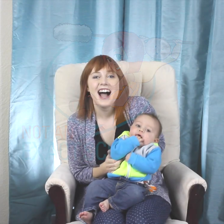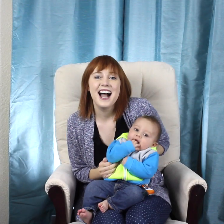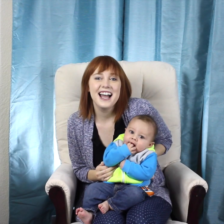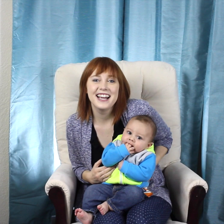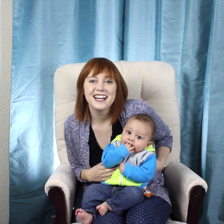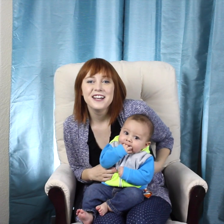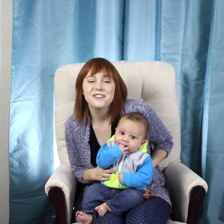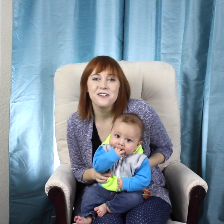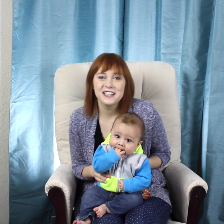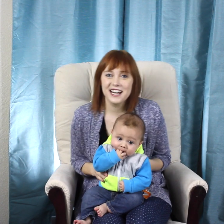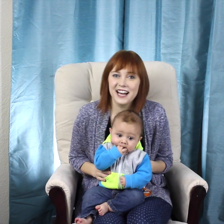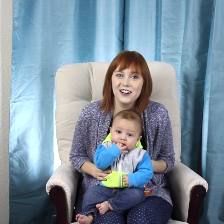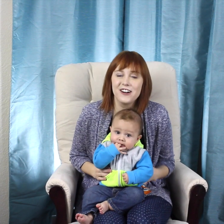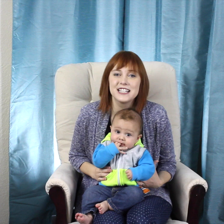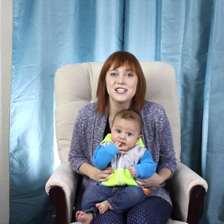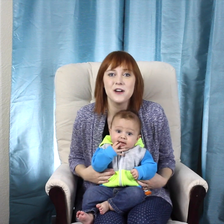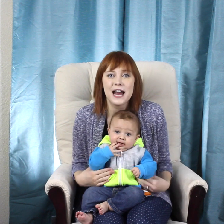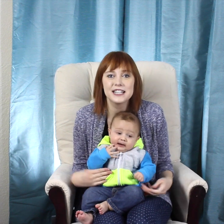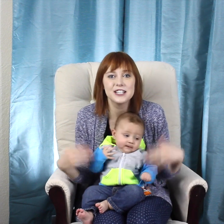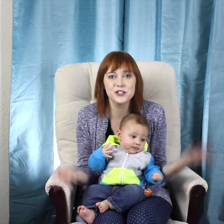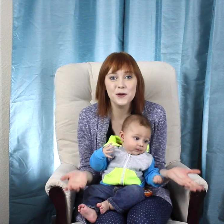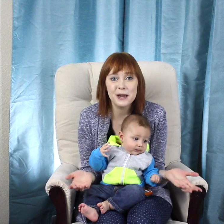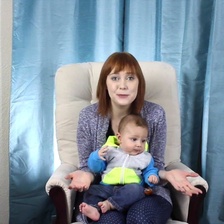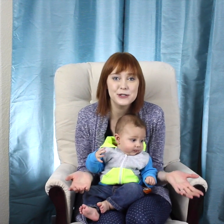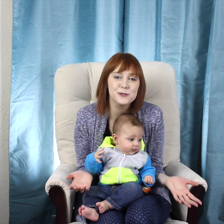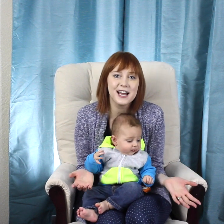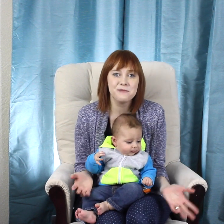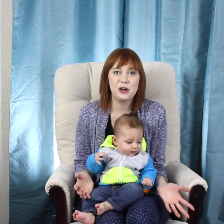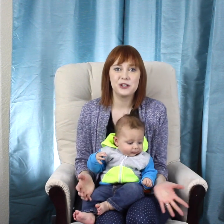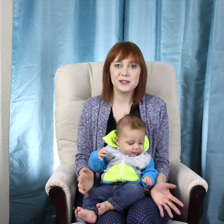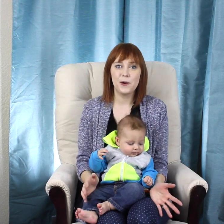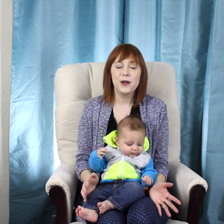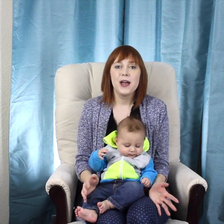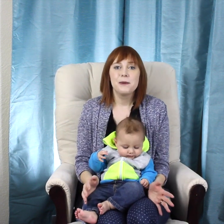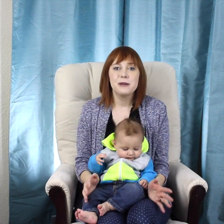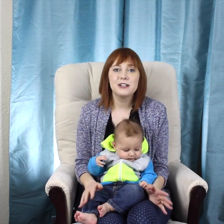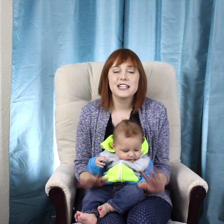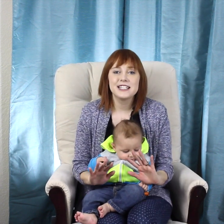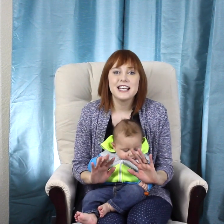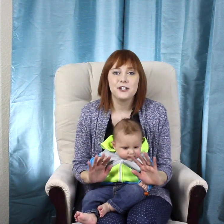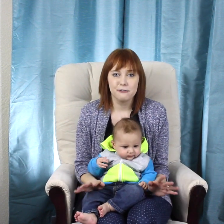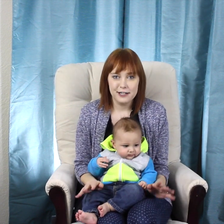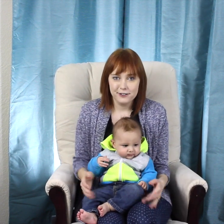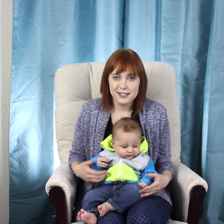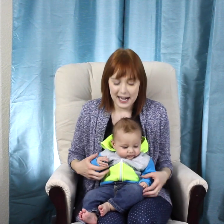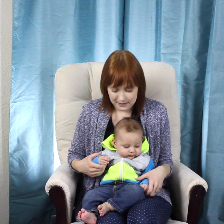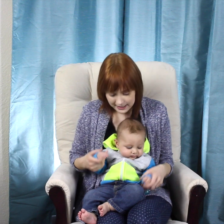Hi. Nolan and I are going to teach you how to teach your baby to sign milk. So, milk is a great first sign because